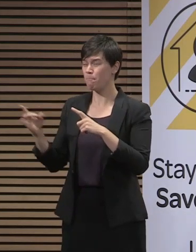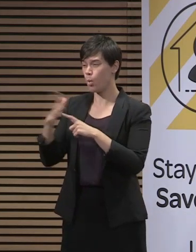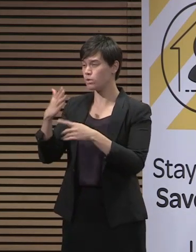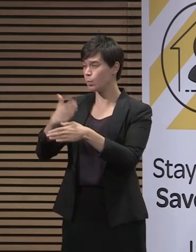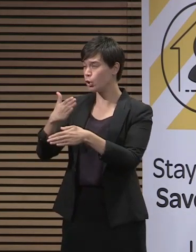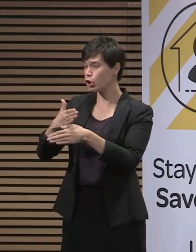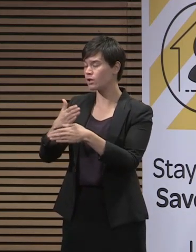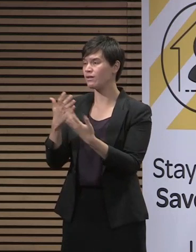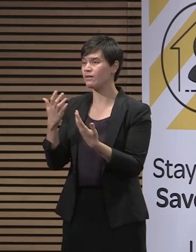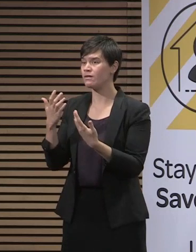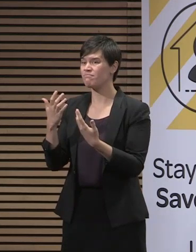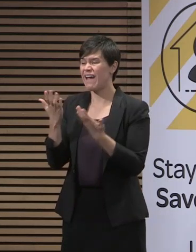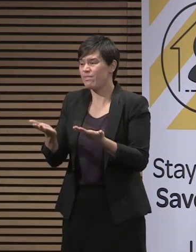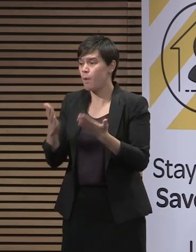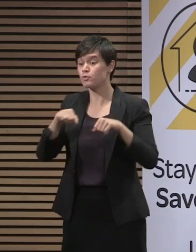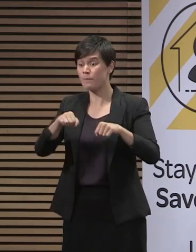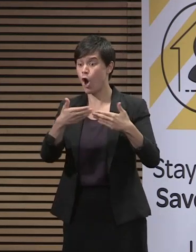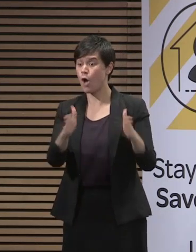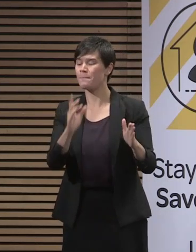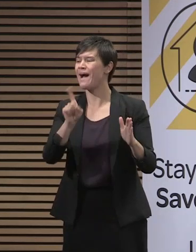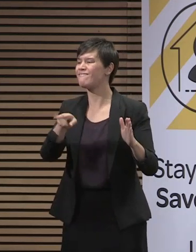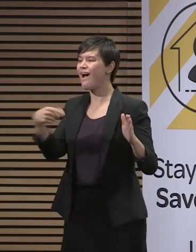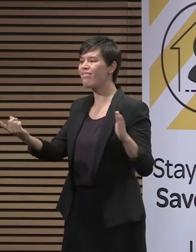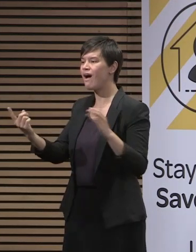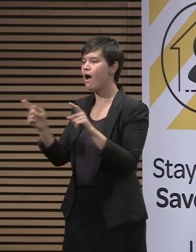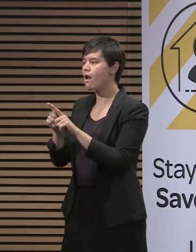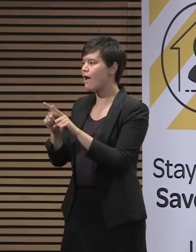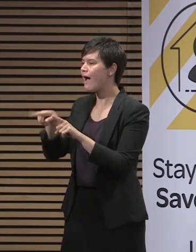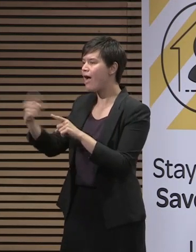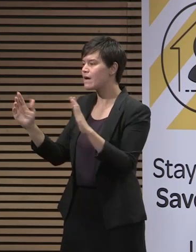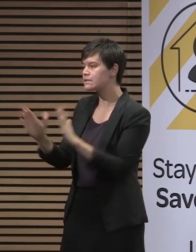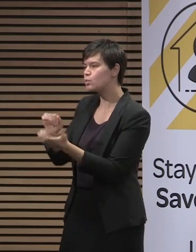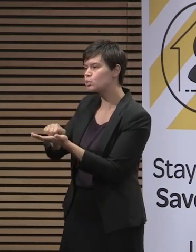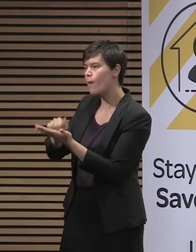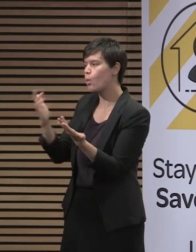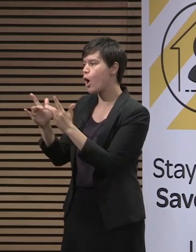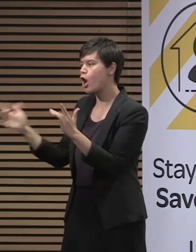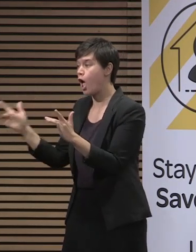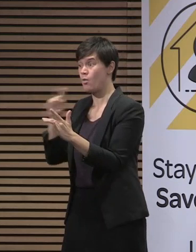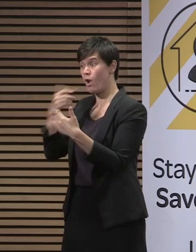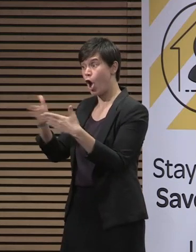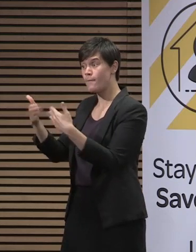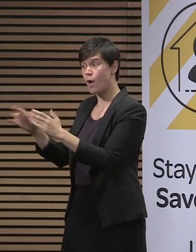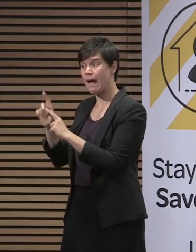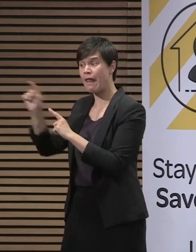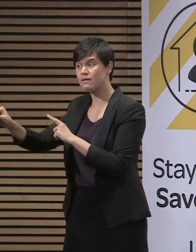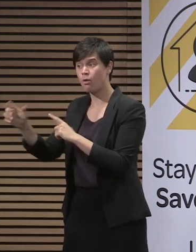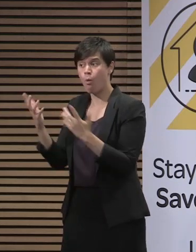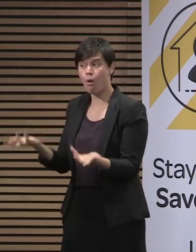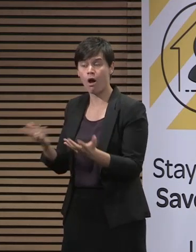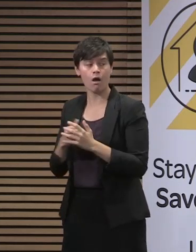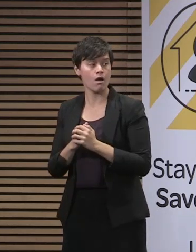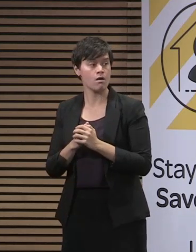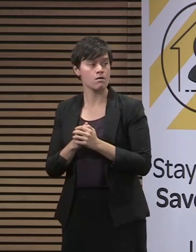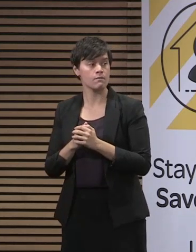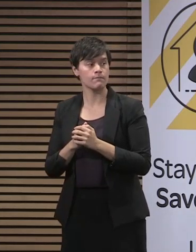those food and produce for different online or open shops? Are you open to any changes, and is that something you'd look at tomorrow?